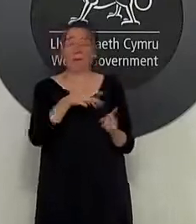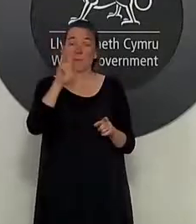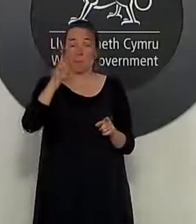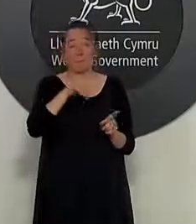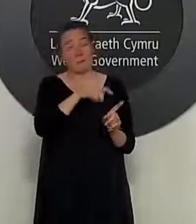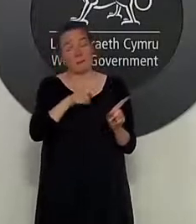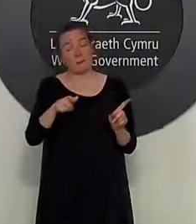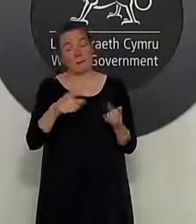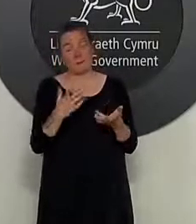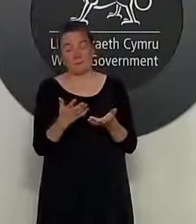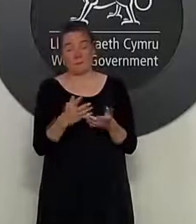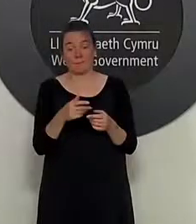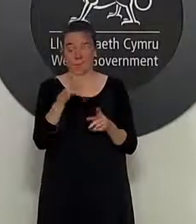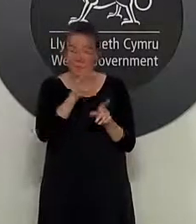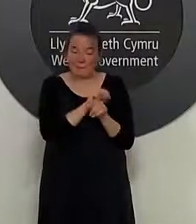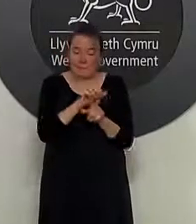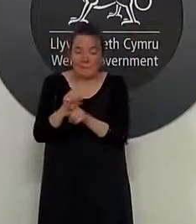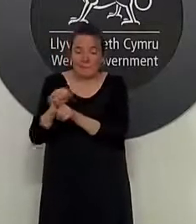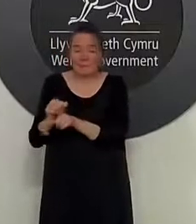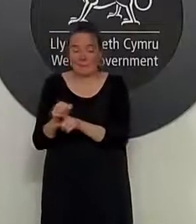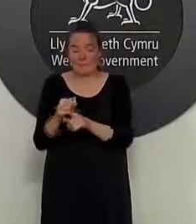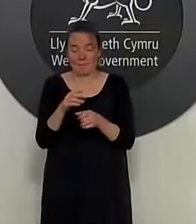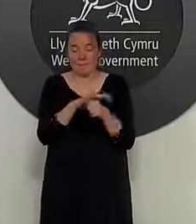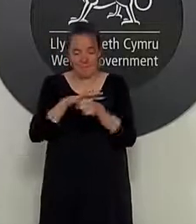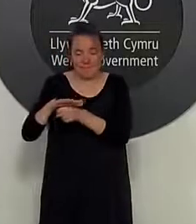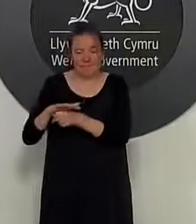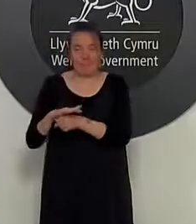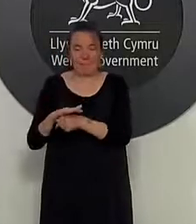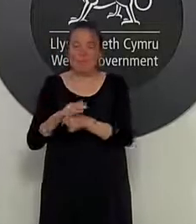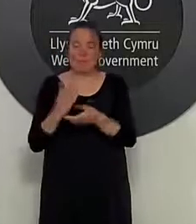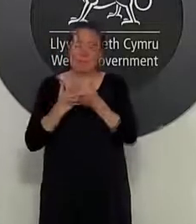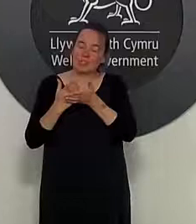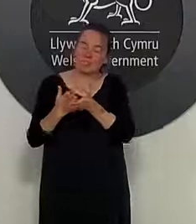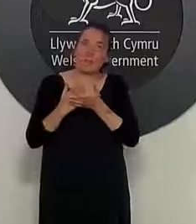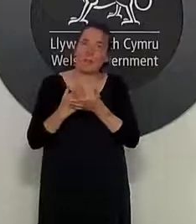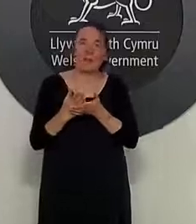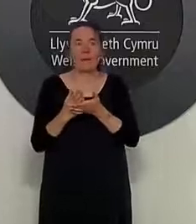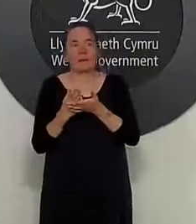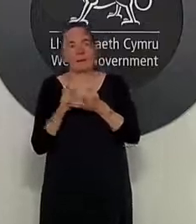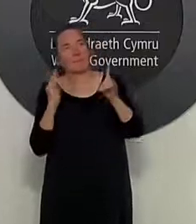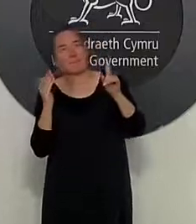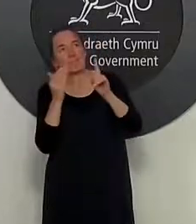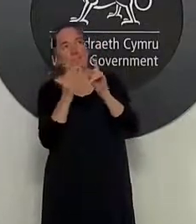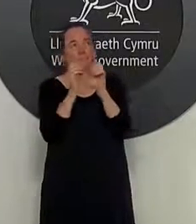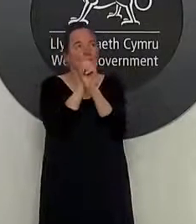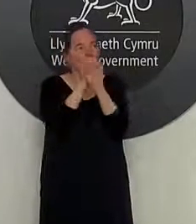those areas where you share a vision and a set of